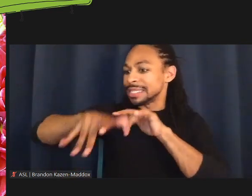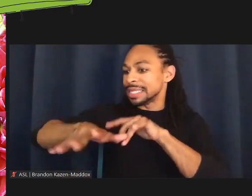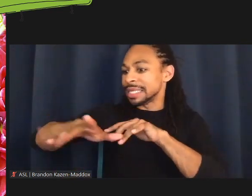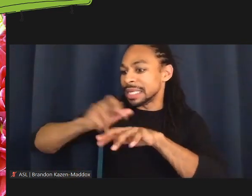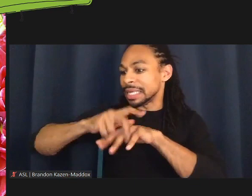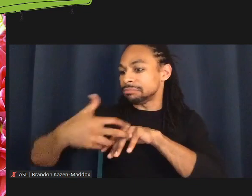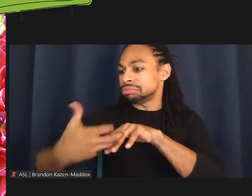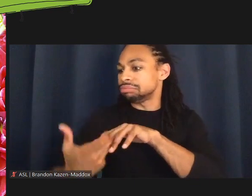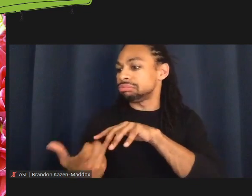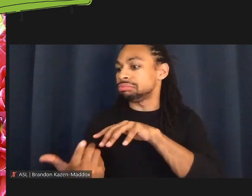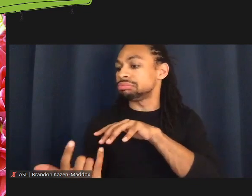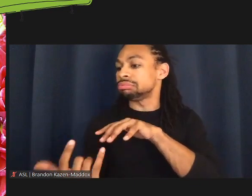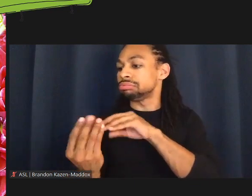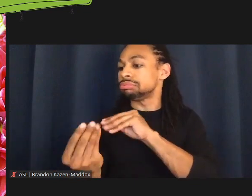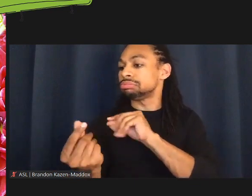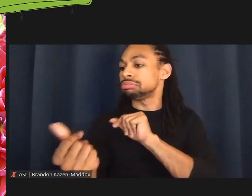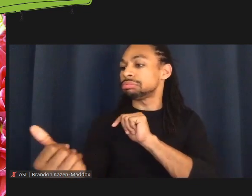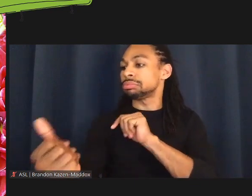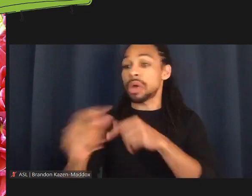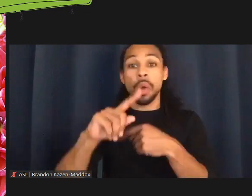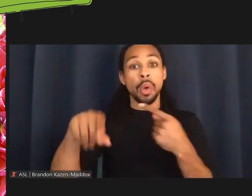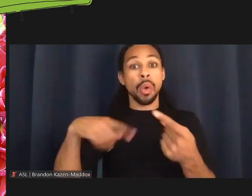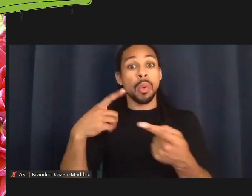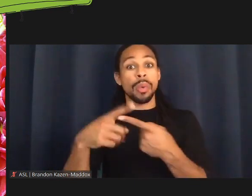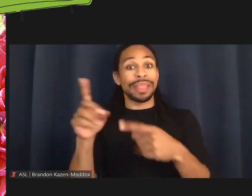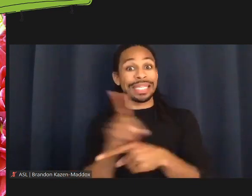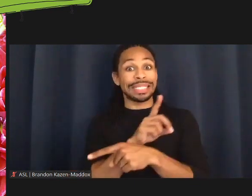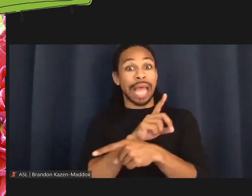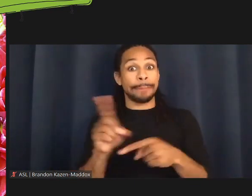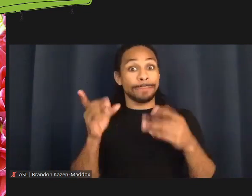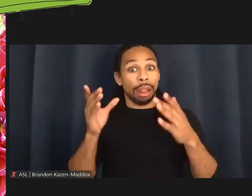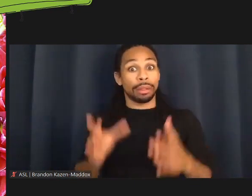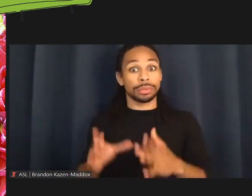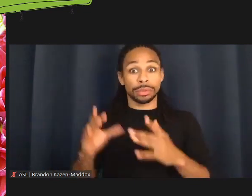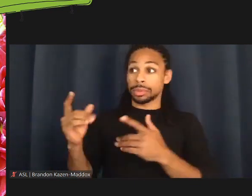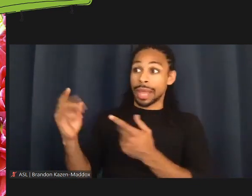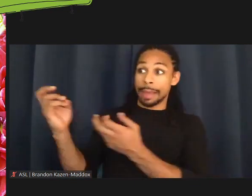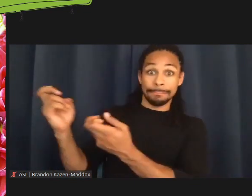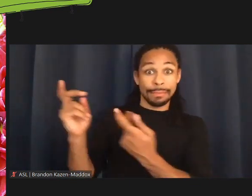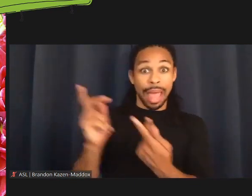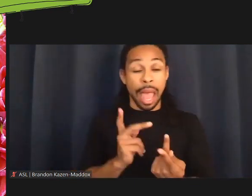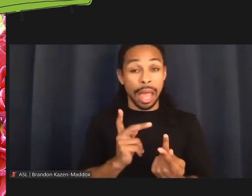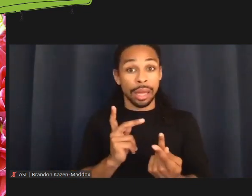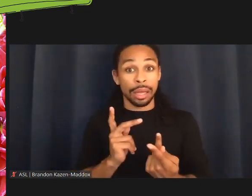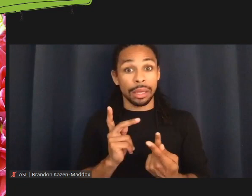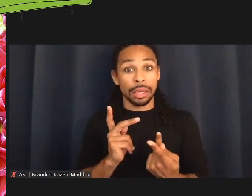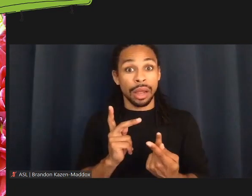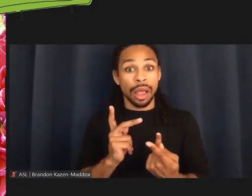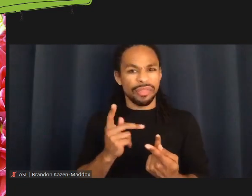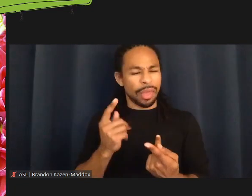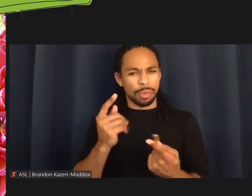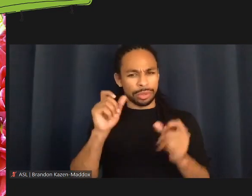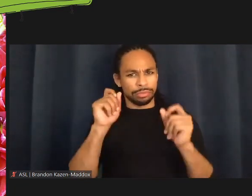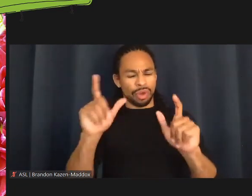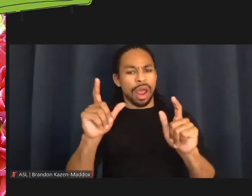When the disciples returned, they were astonished to see my pancreas wither.